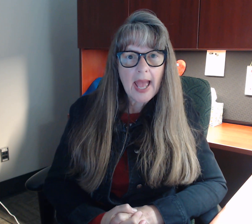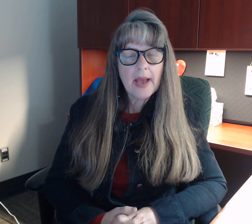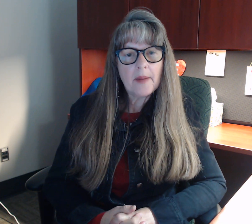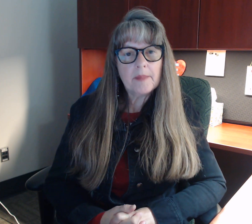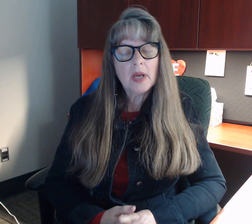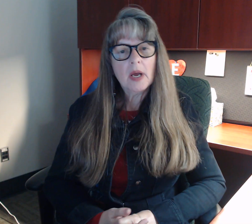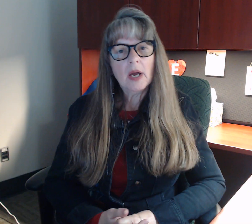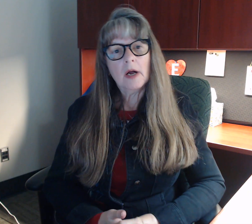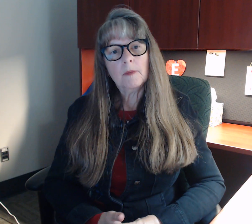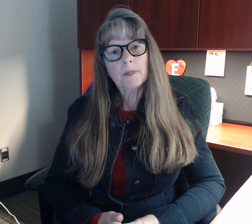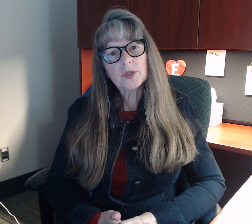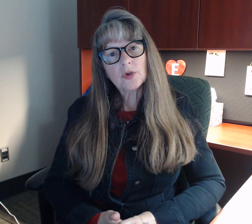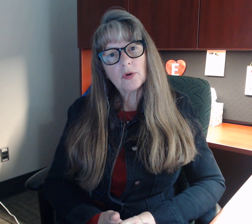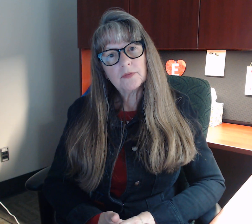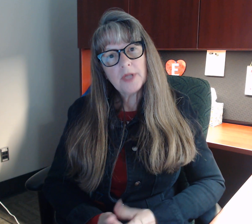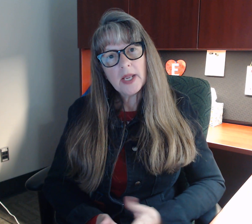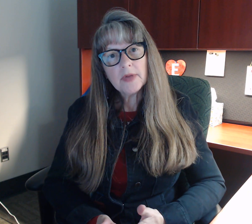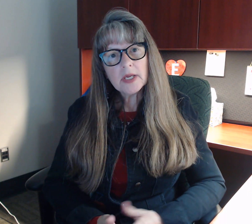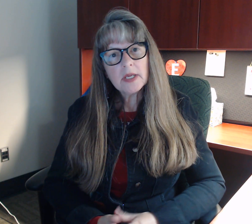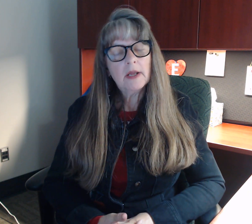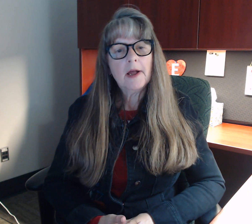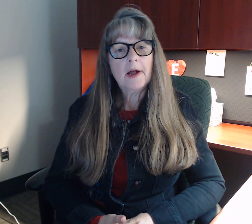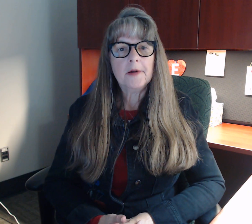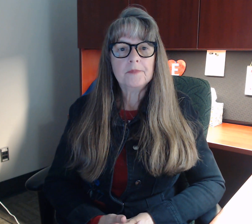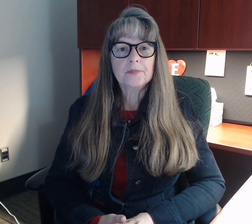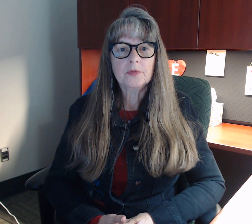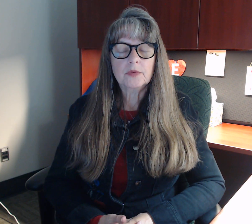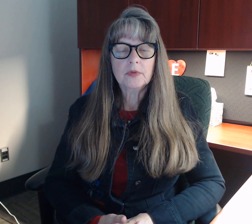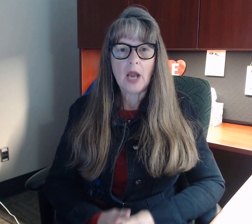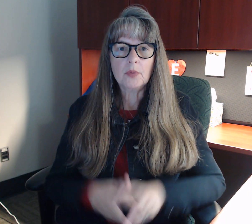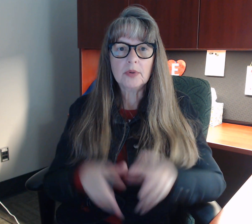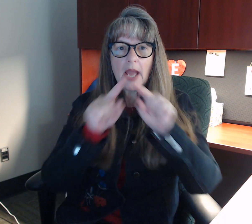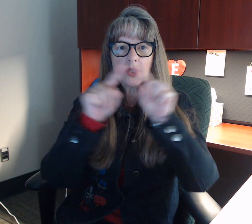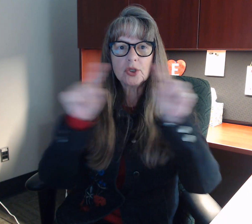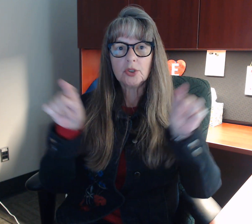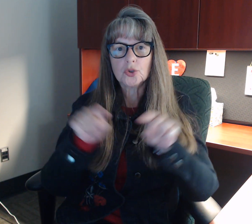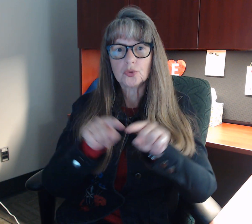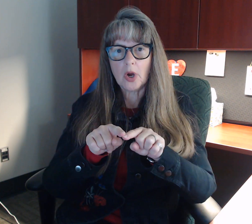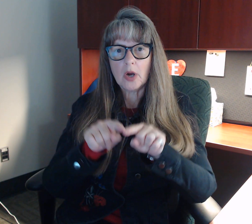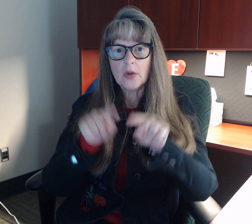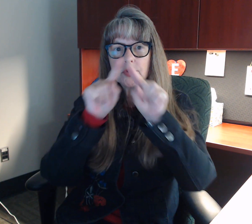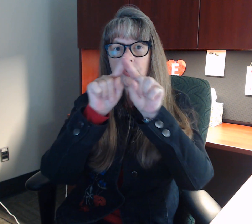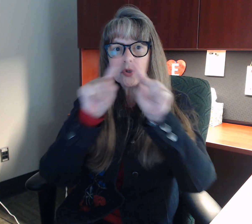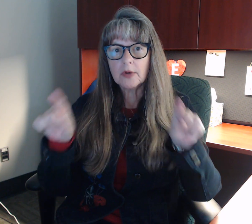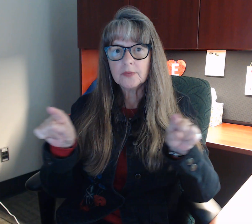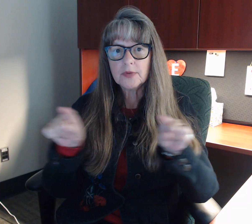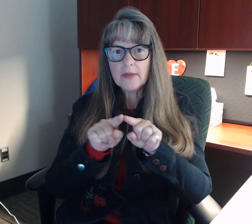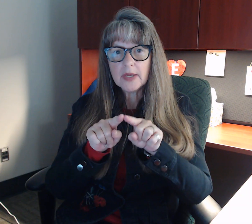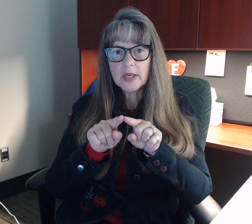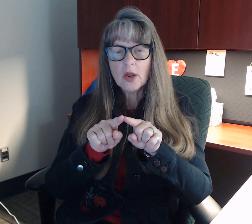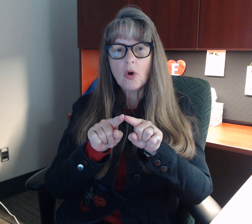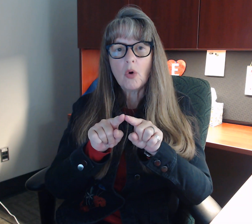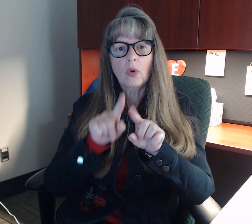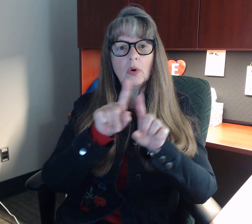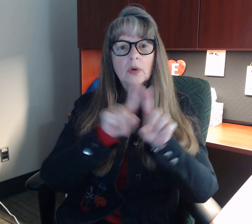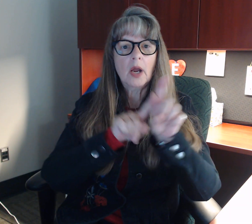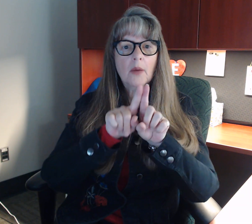Bethlehem, the Star of David. I would actually draw the Star of David, or I would